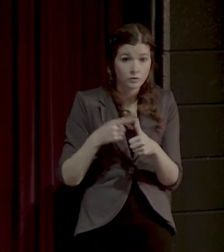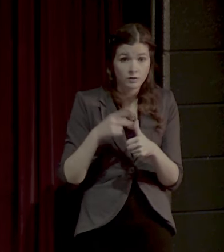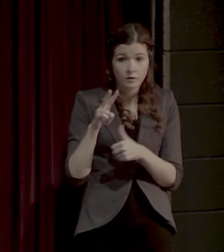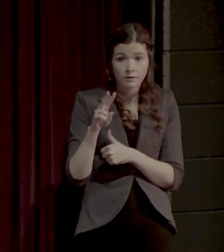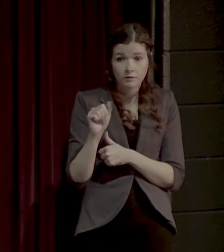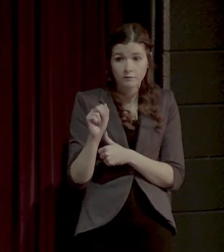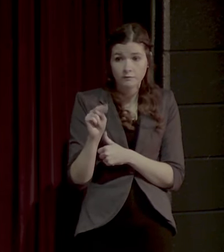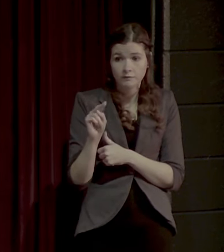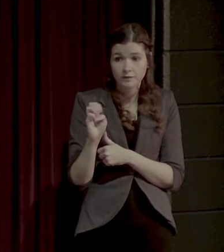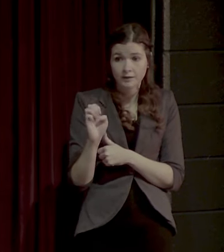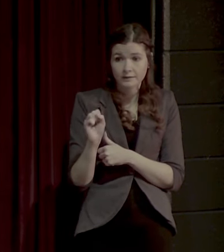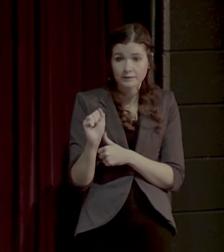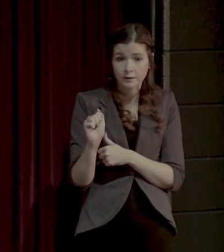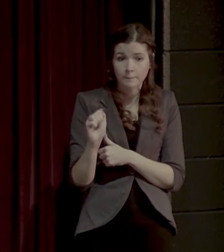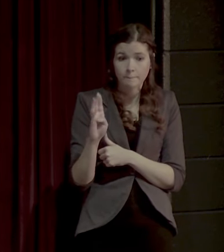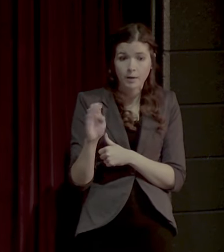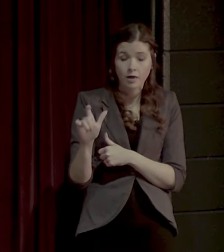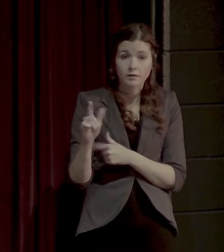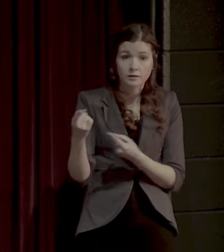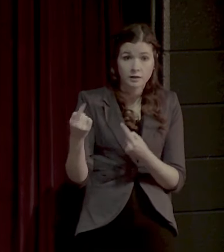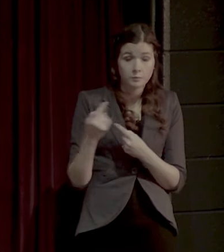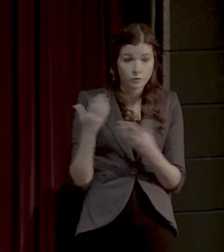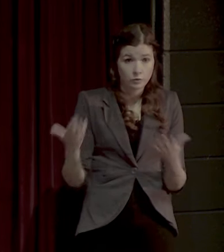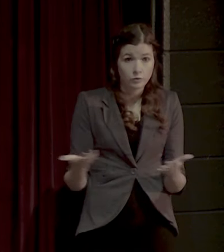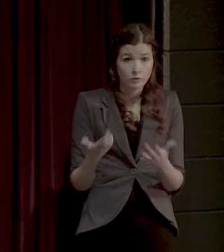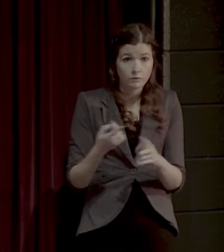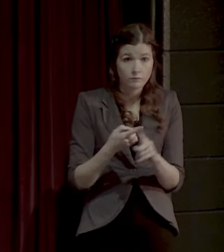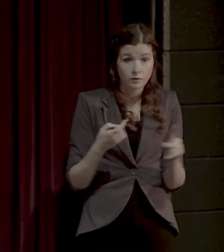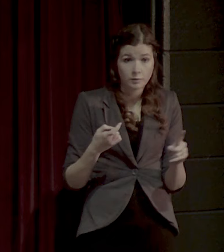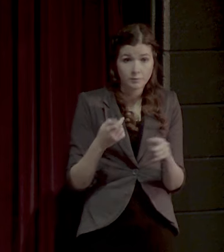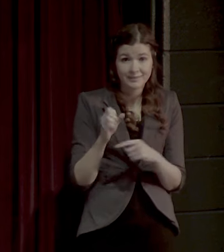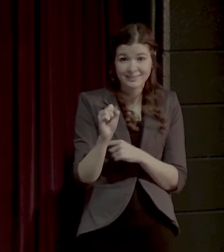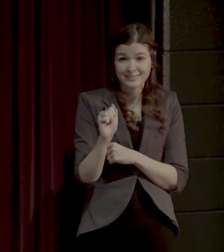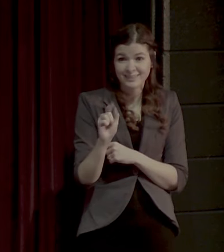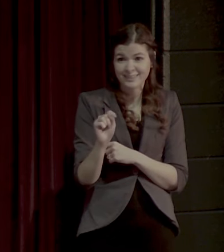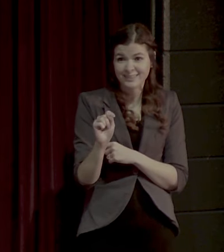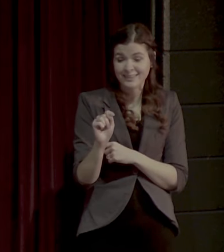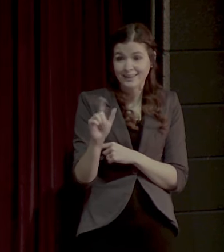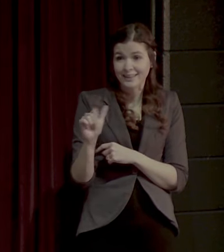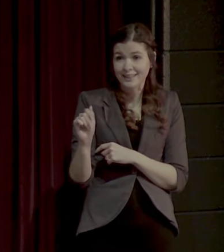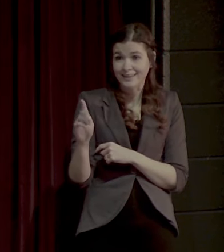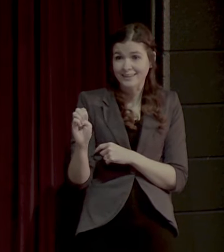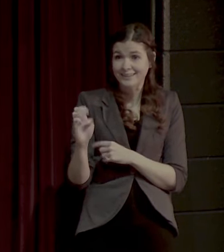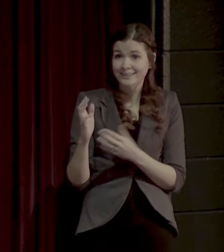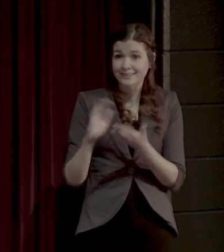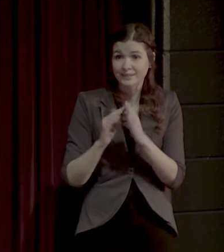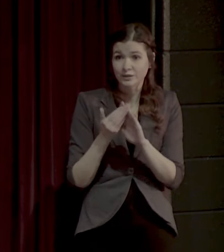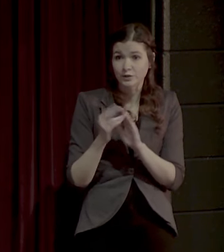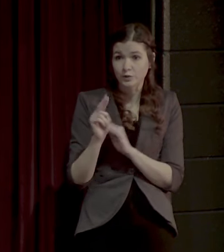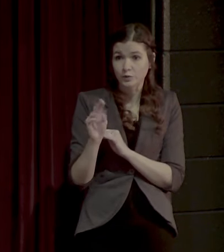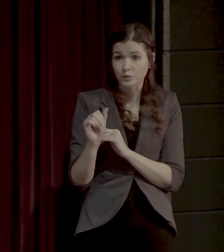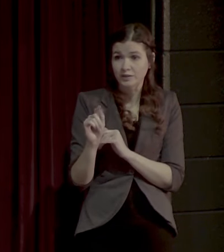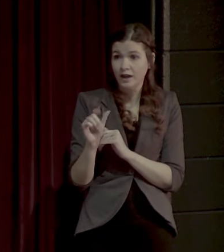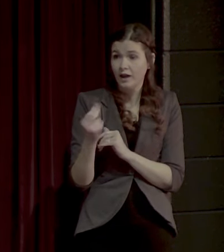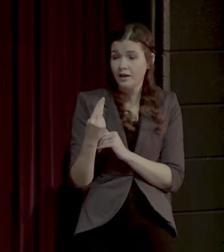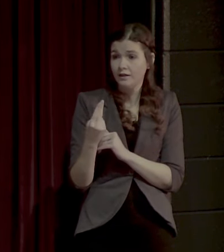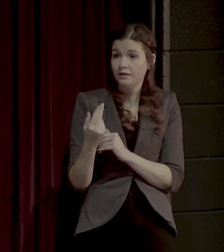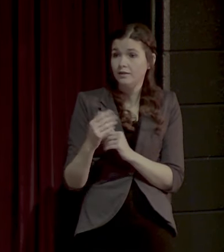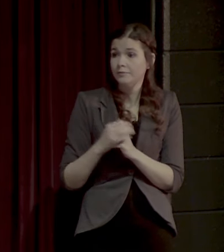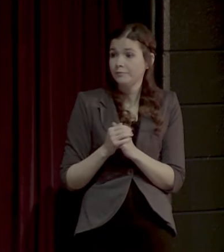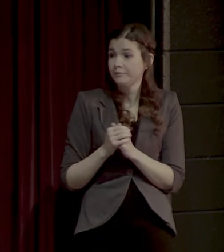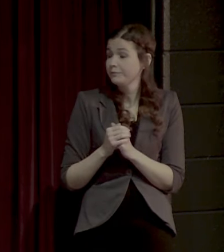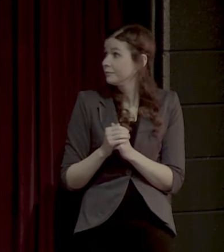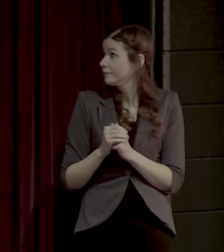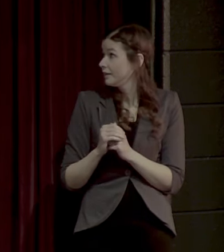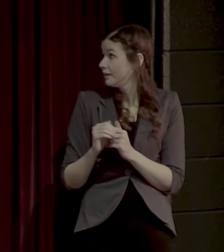Vanessa Ball. Vanessa came to Lake Region State College from Salt Lake City, Utah. She is the daughter of Paula Delgado and Michael